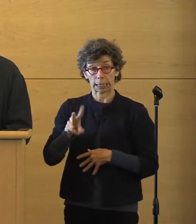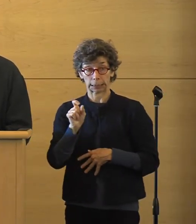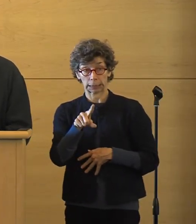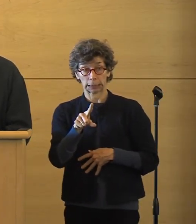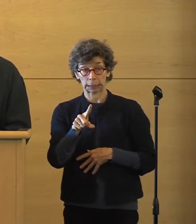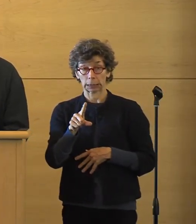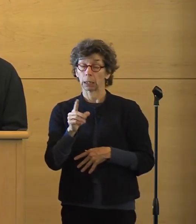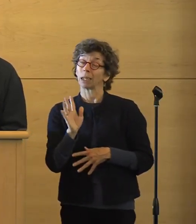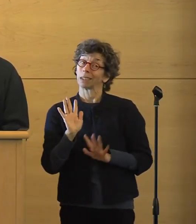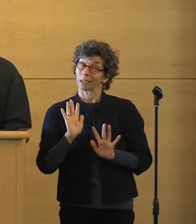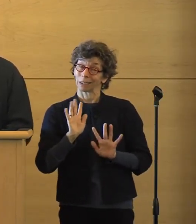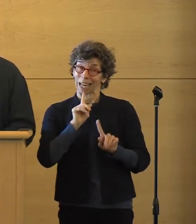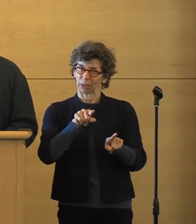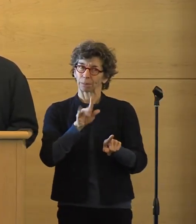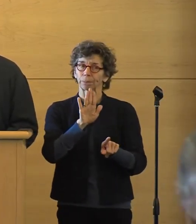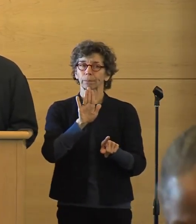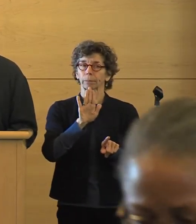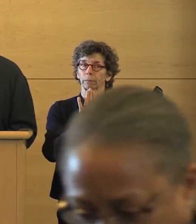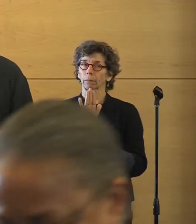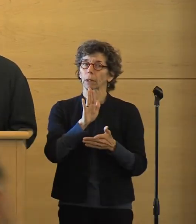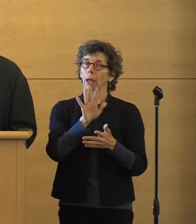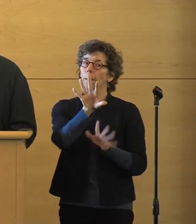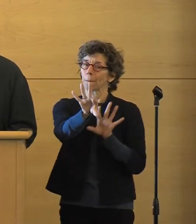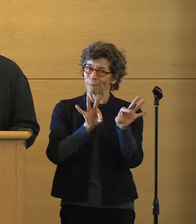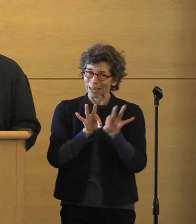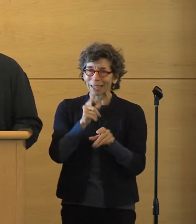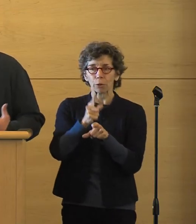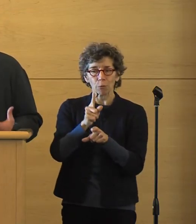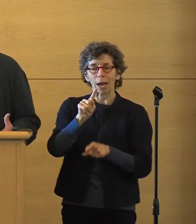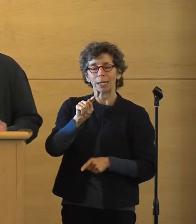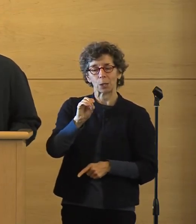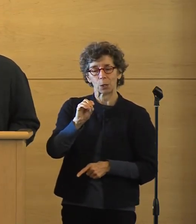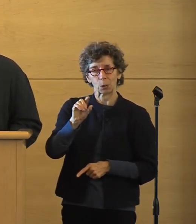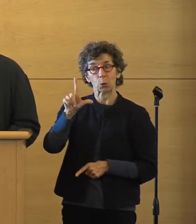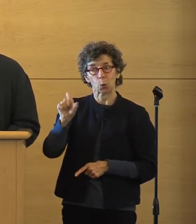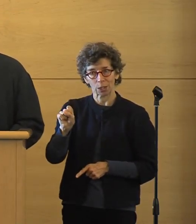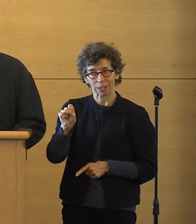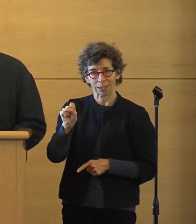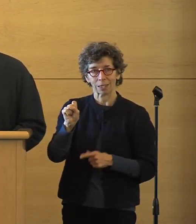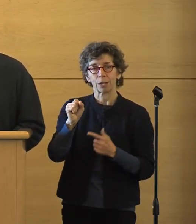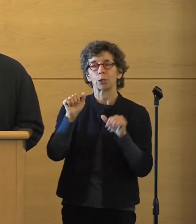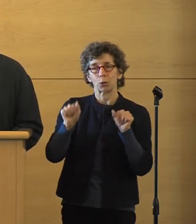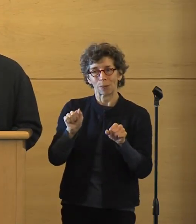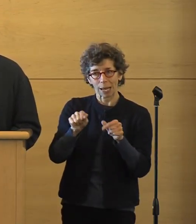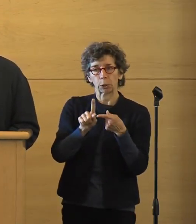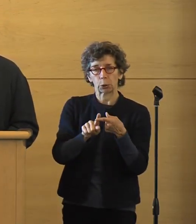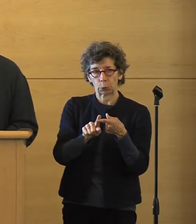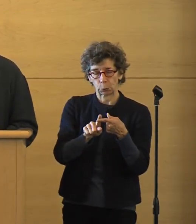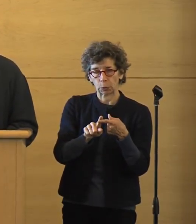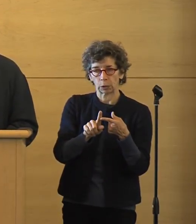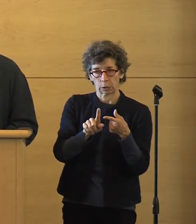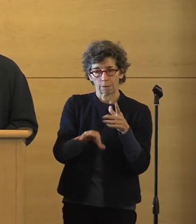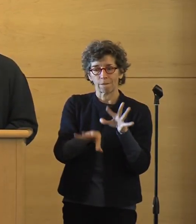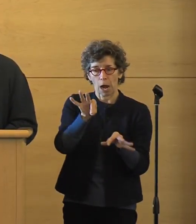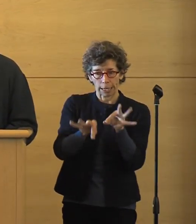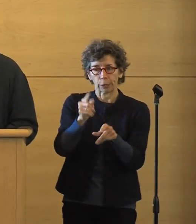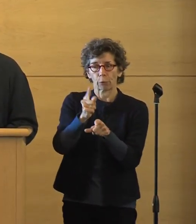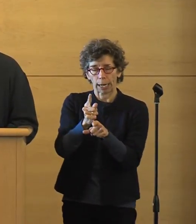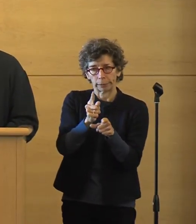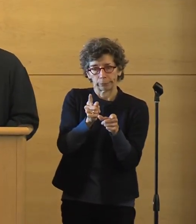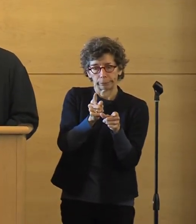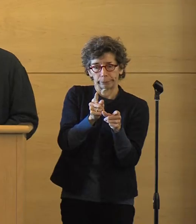the Google or the GoDaddy, and do they have this accessible to us that make our own websites?